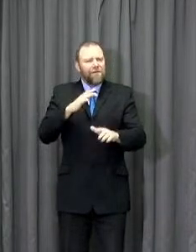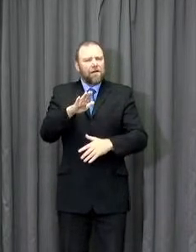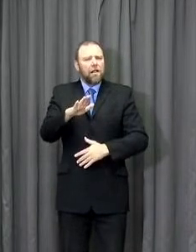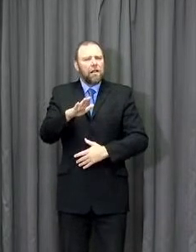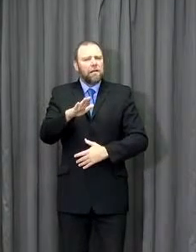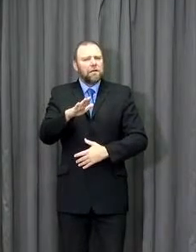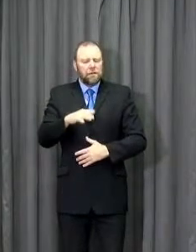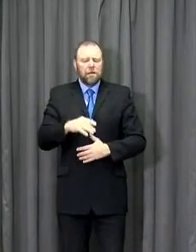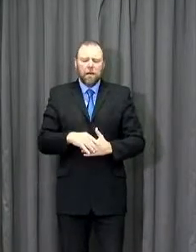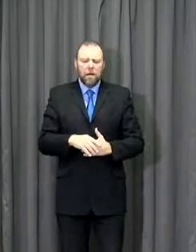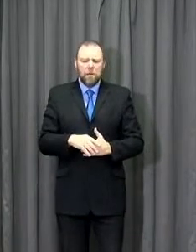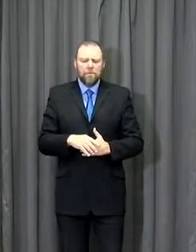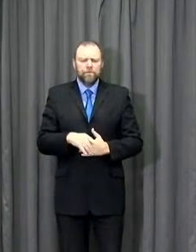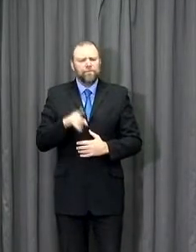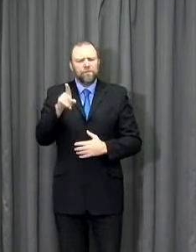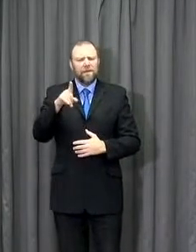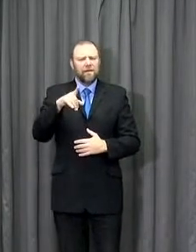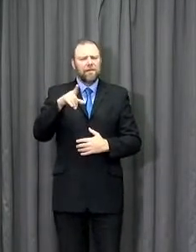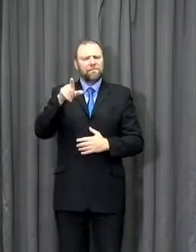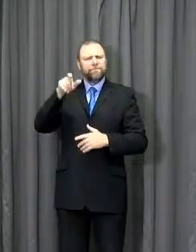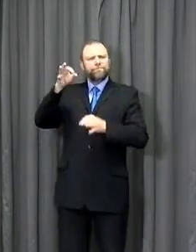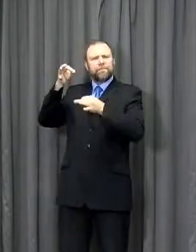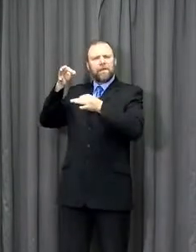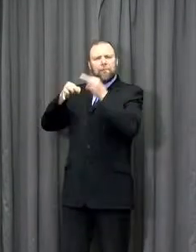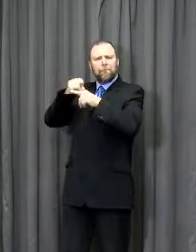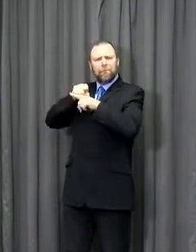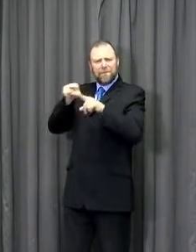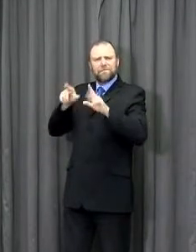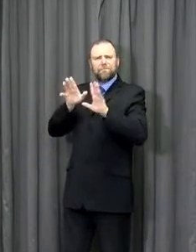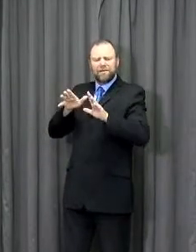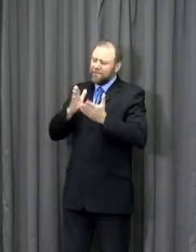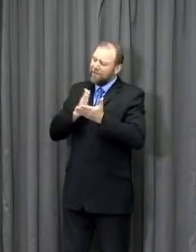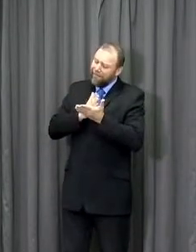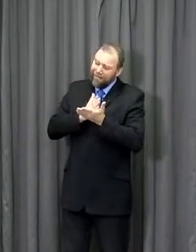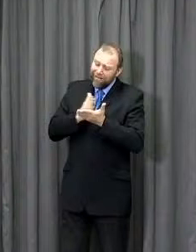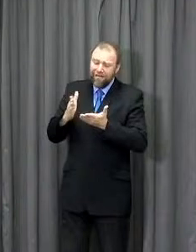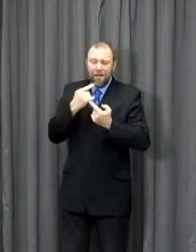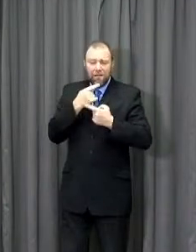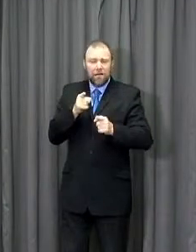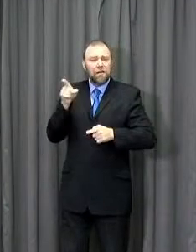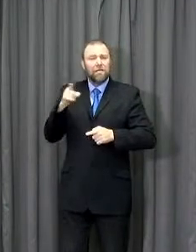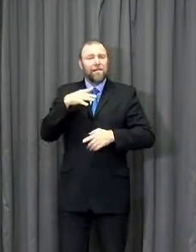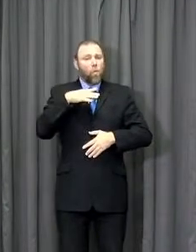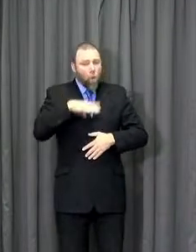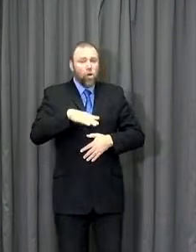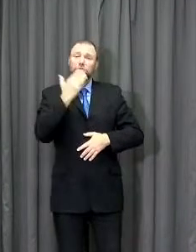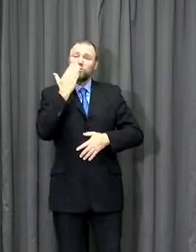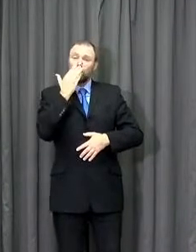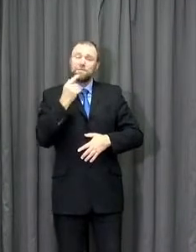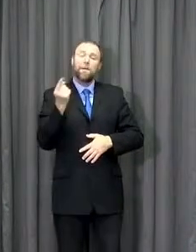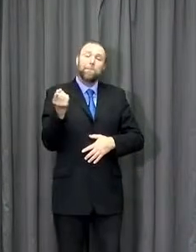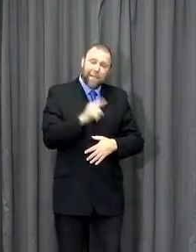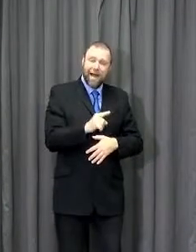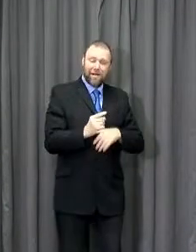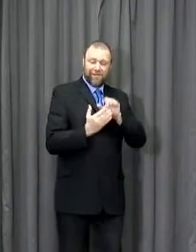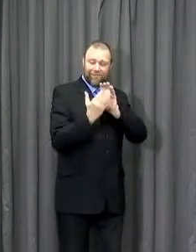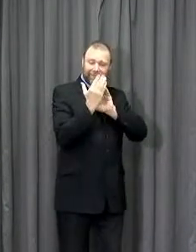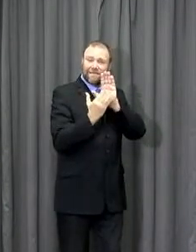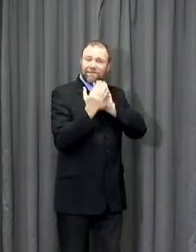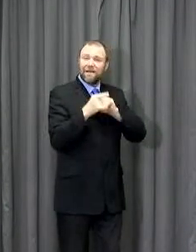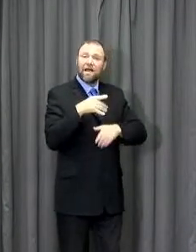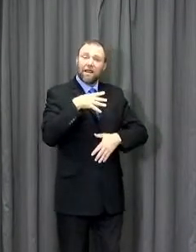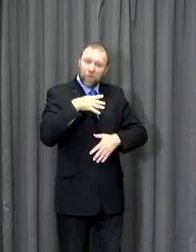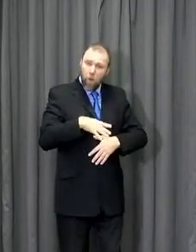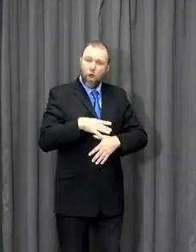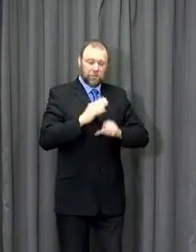cautiously. Ministers have been very clear that getting schools back to face-to-face learning is a very high priority.